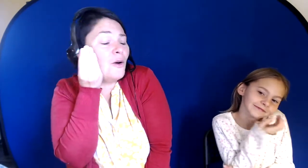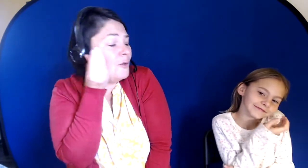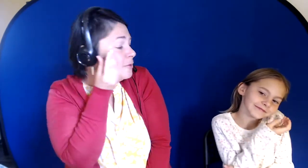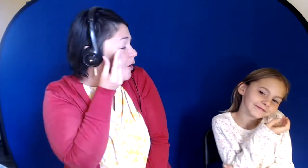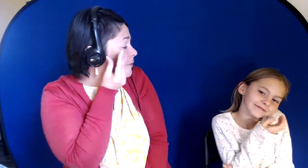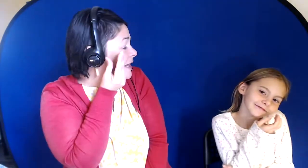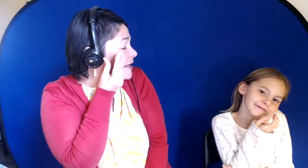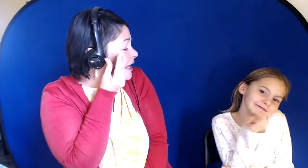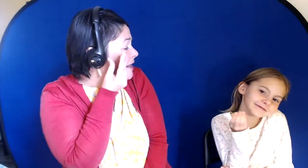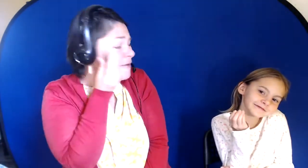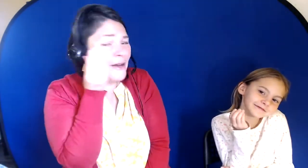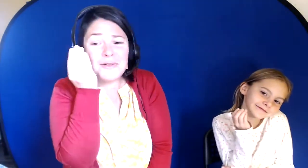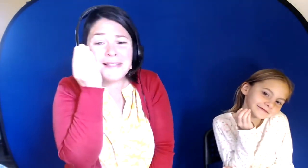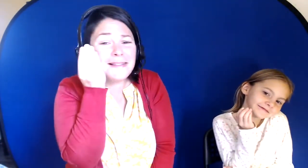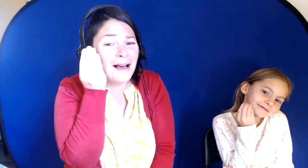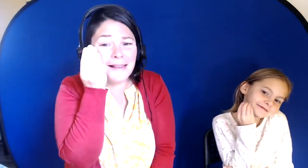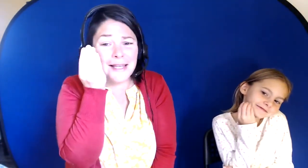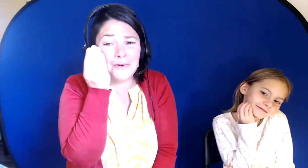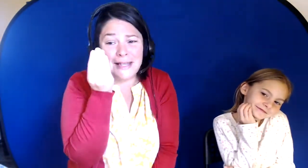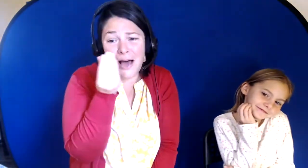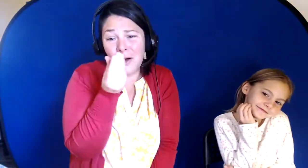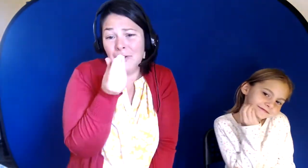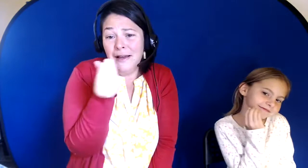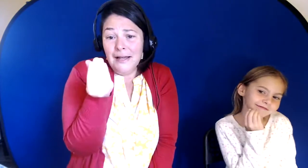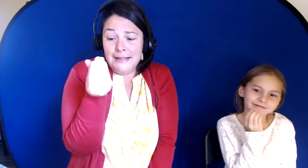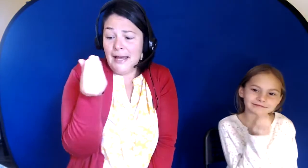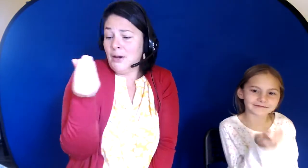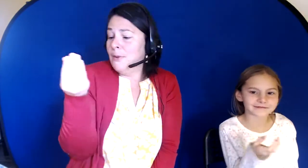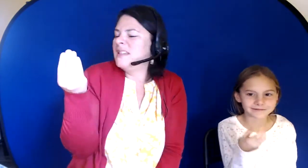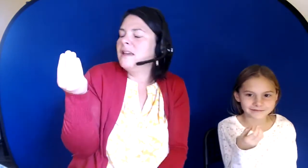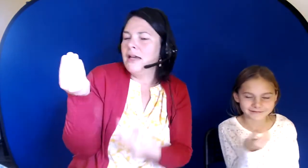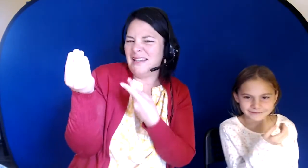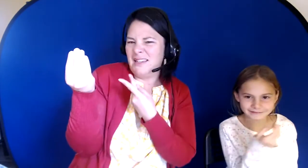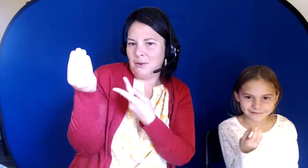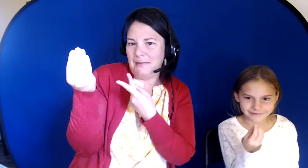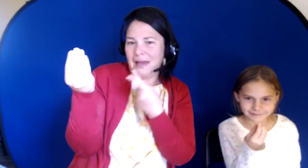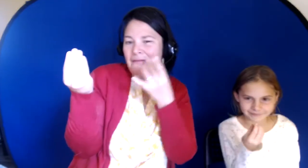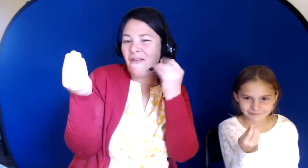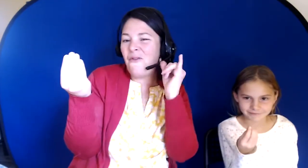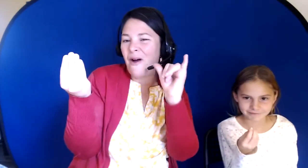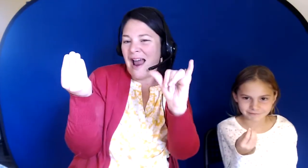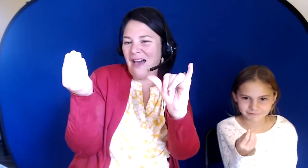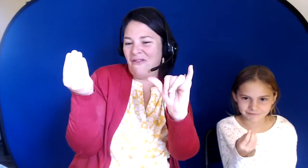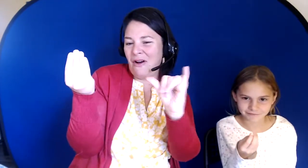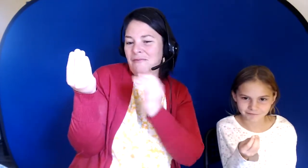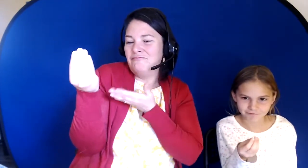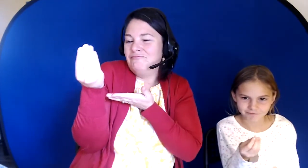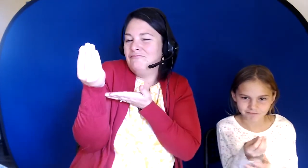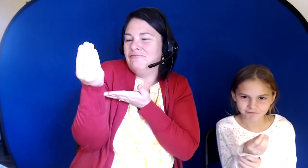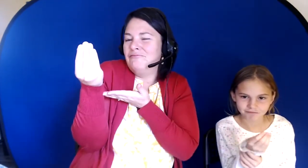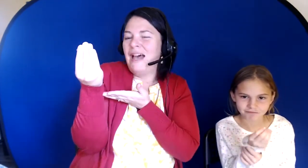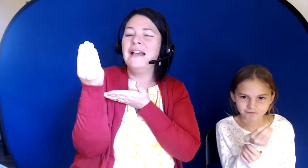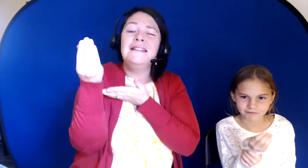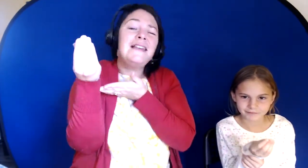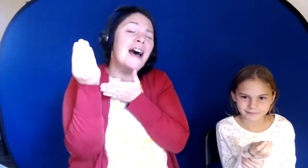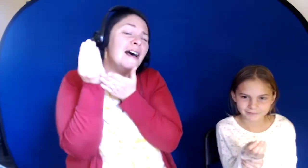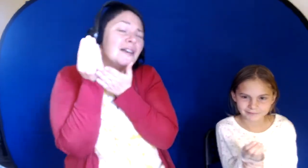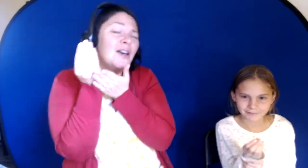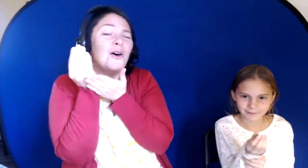Oh, Mila, I love how you're snuggling your taco. Taco, it's you and me forever. Taco